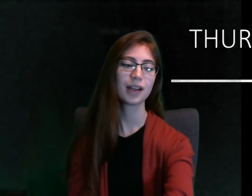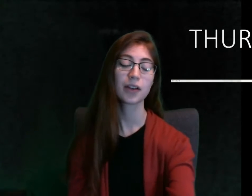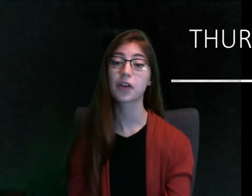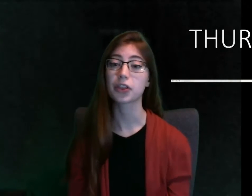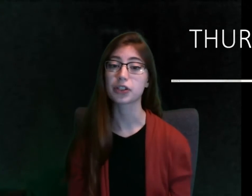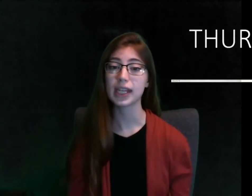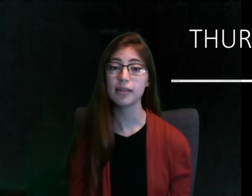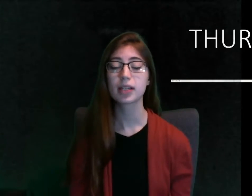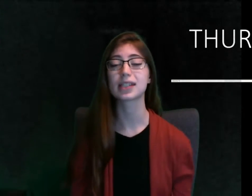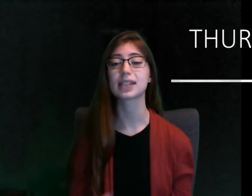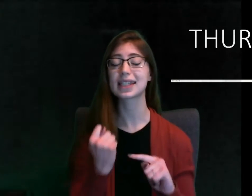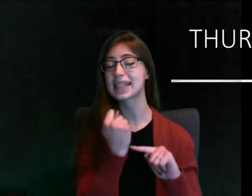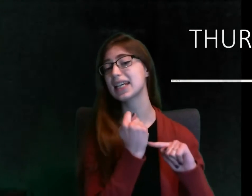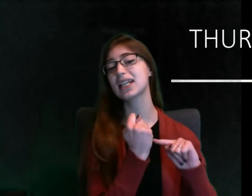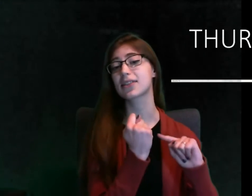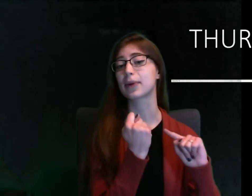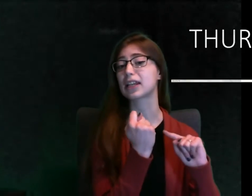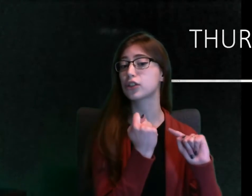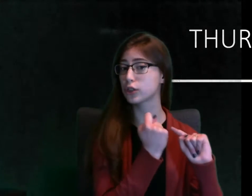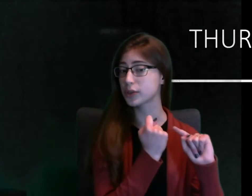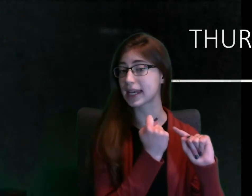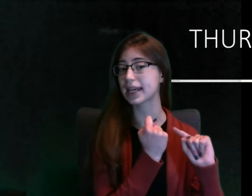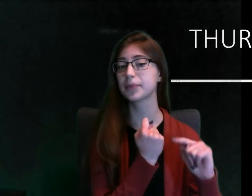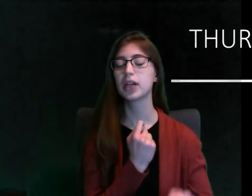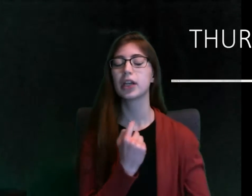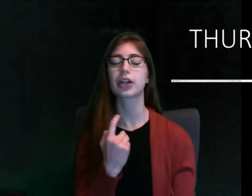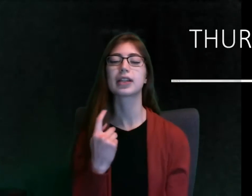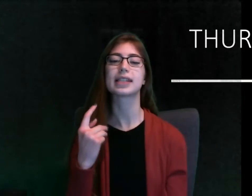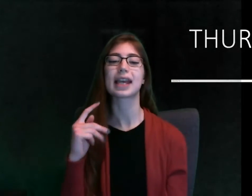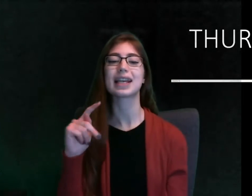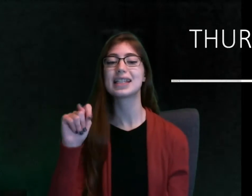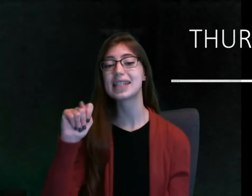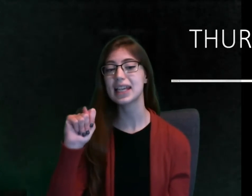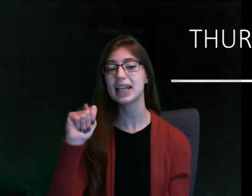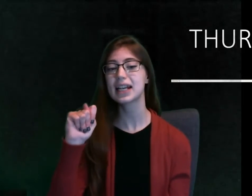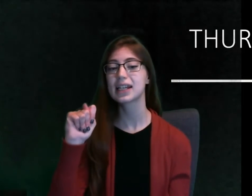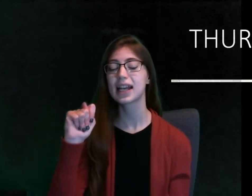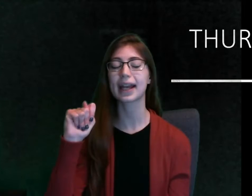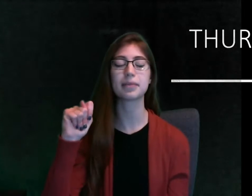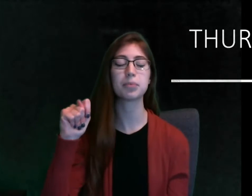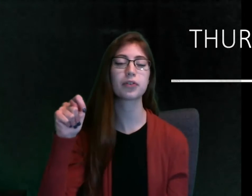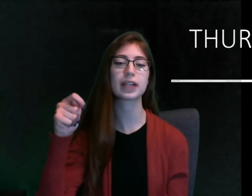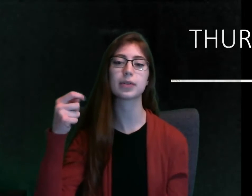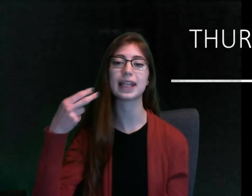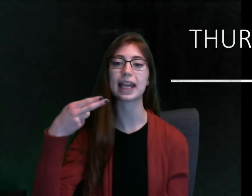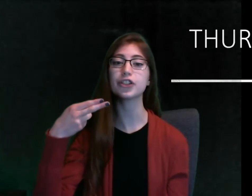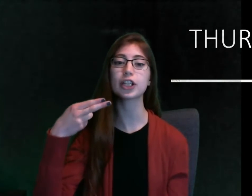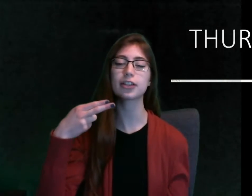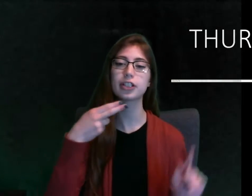For Thursday, since T is already Tuesday, you're going to say T and then move into an H hand shape for